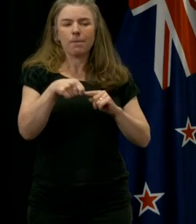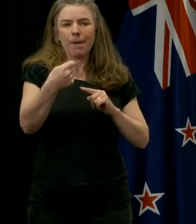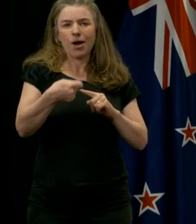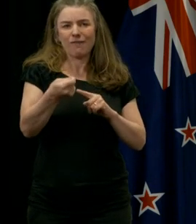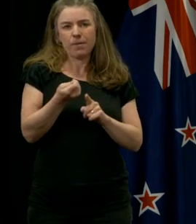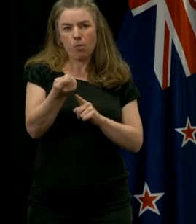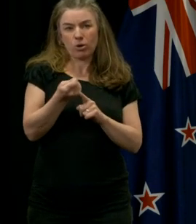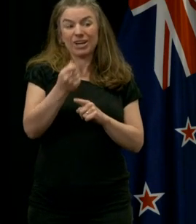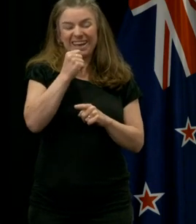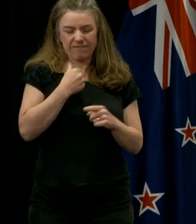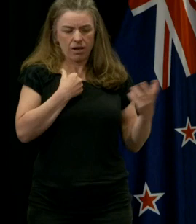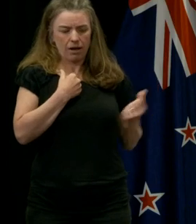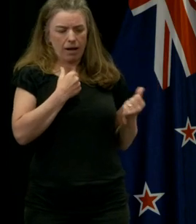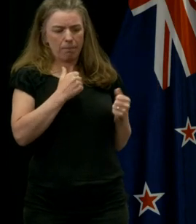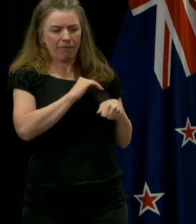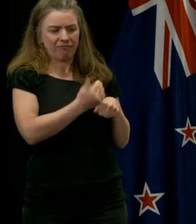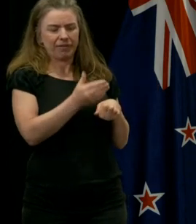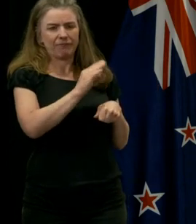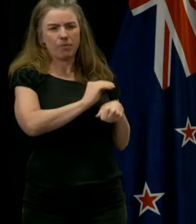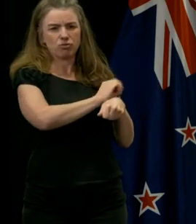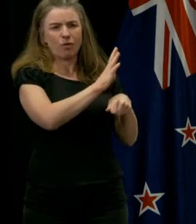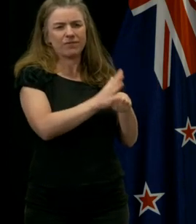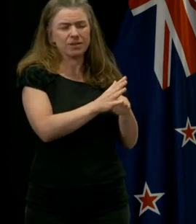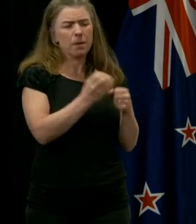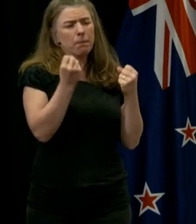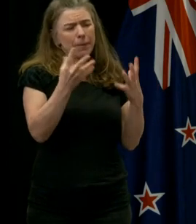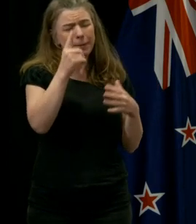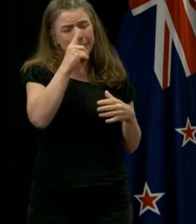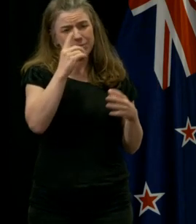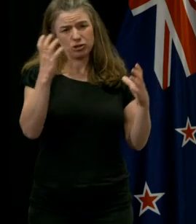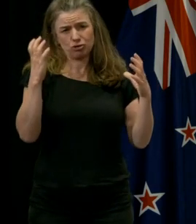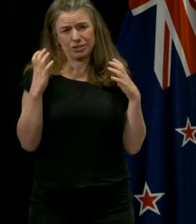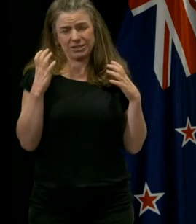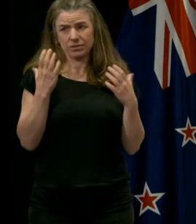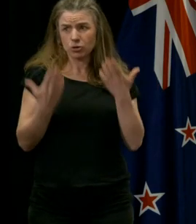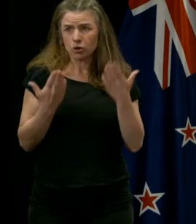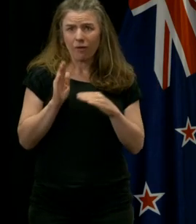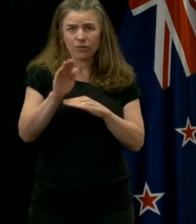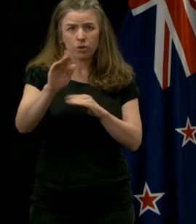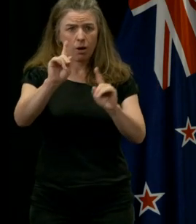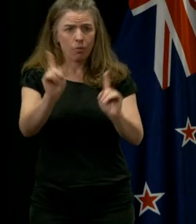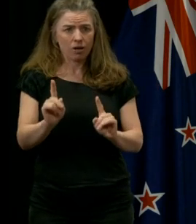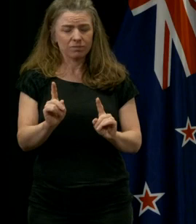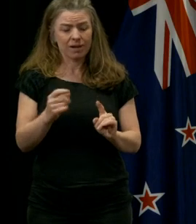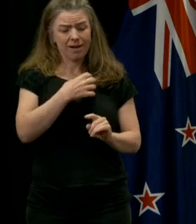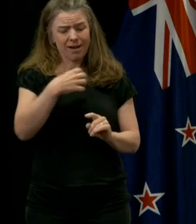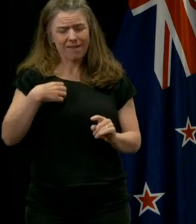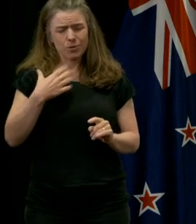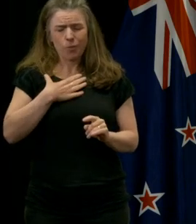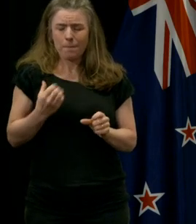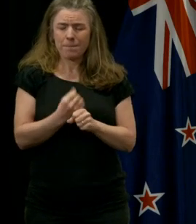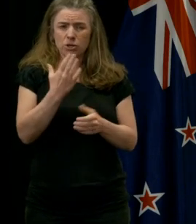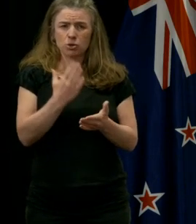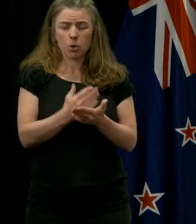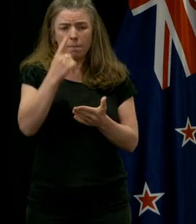by COVID-19. I know that this is an incredibly stressful and uncertain time for New Zealanders, and this government is focused on trying